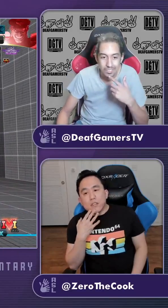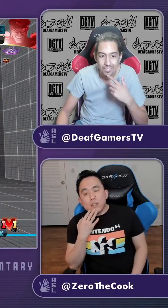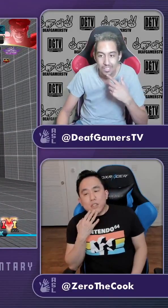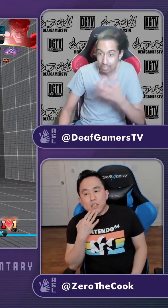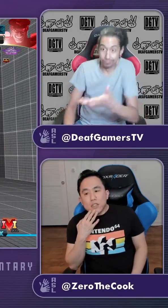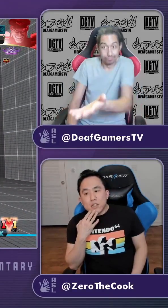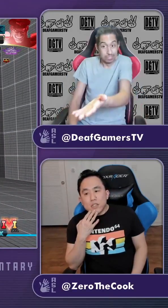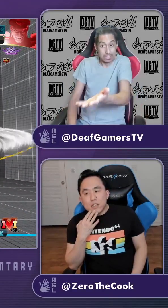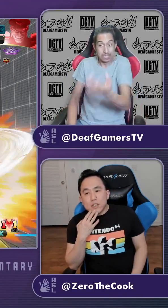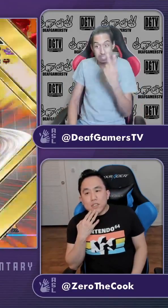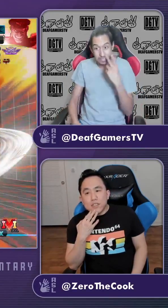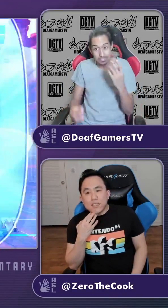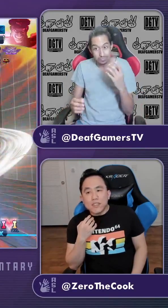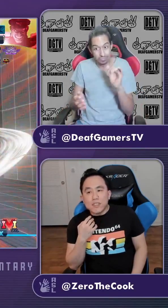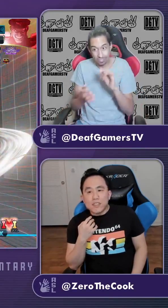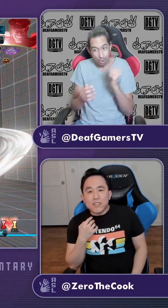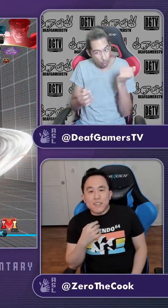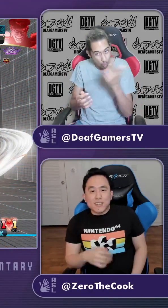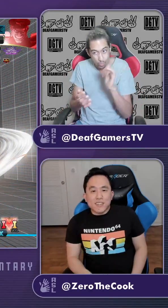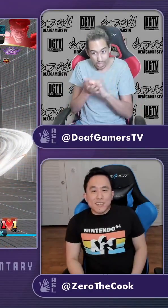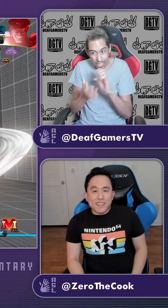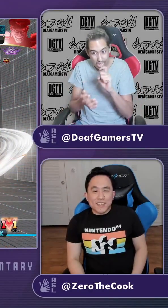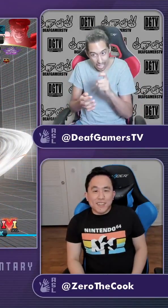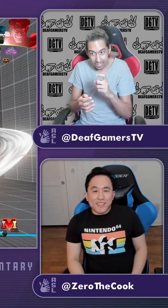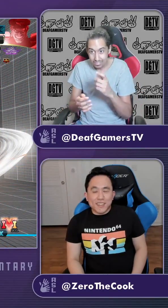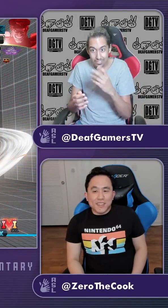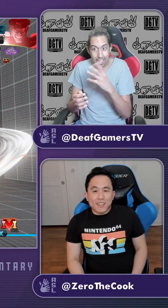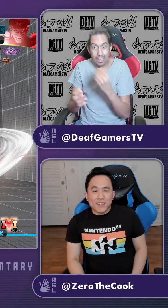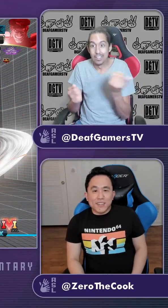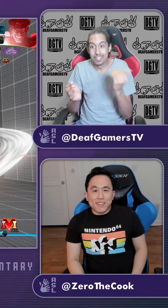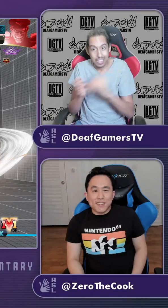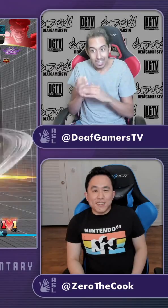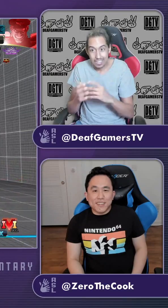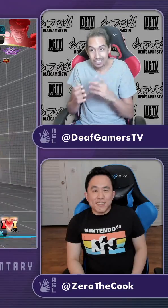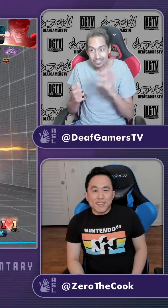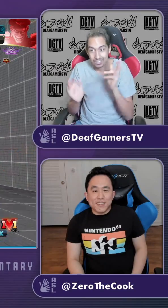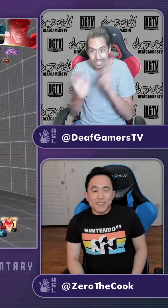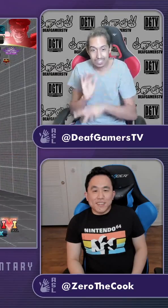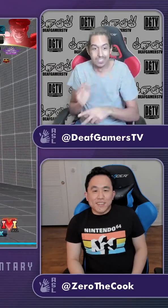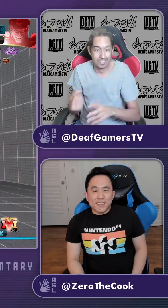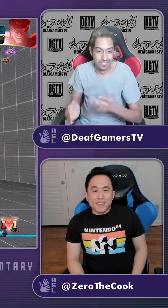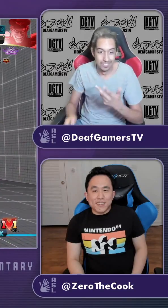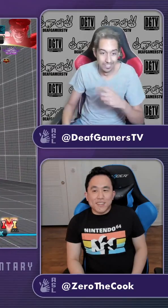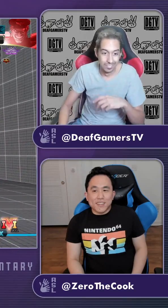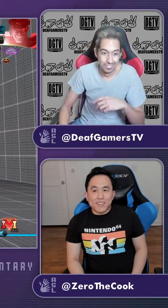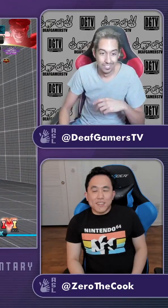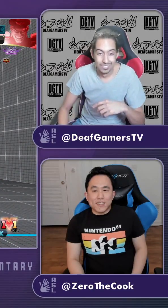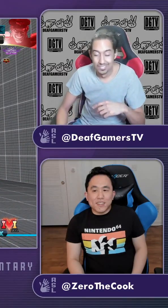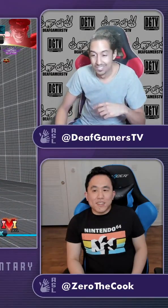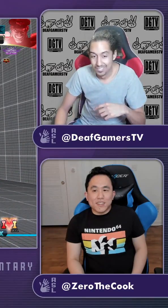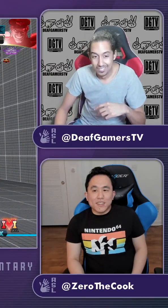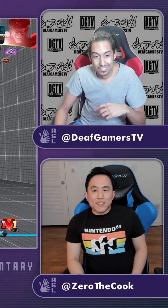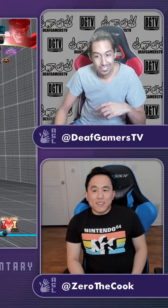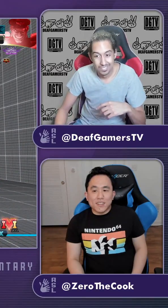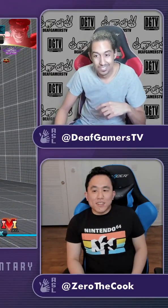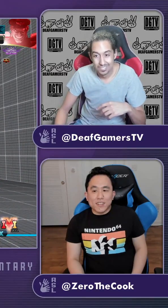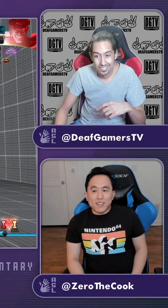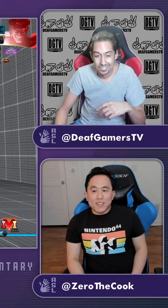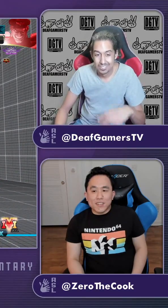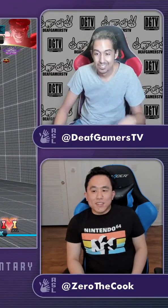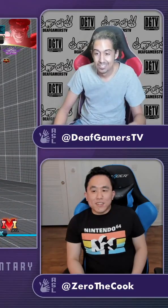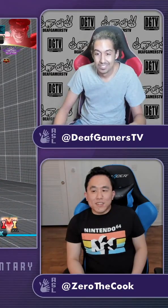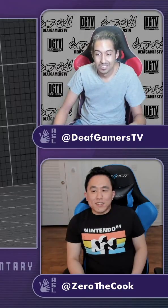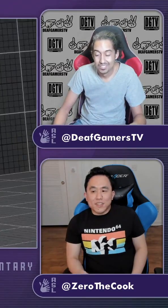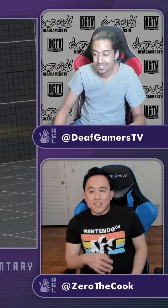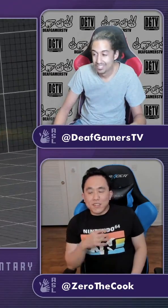That was a spacing trap Yeah, right? He knew that him. I was gonna take the turn with a three frame I knew that he spaced it, right? My Lin